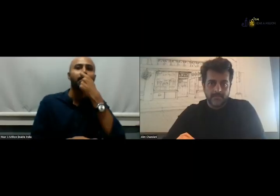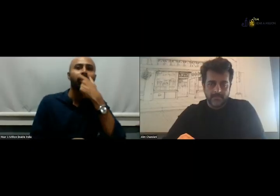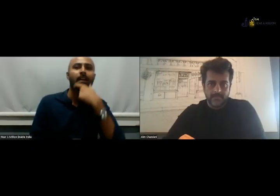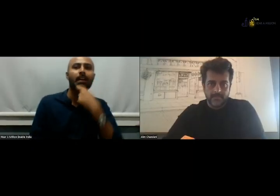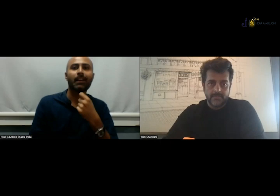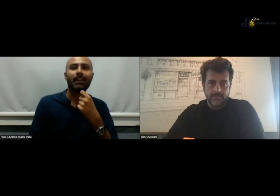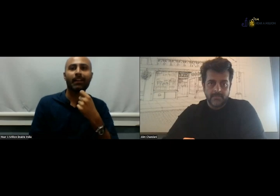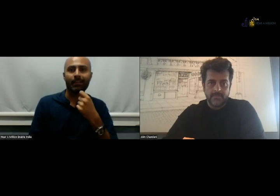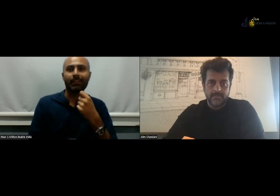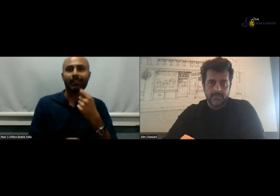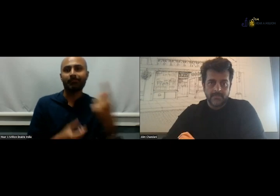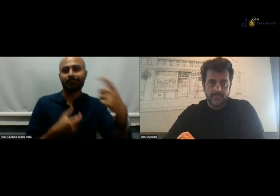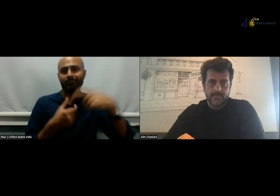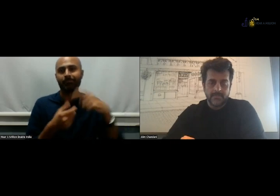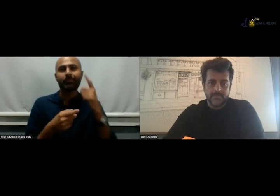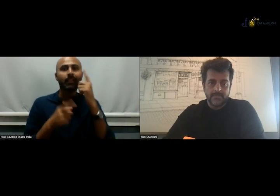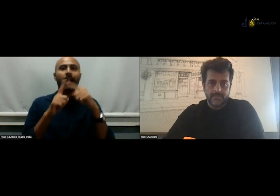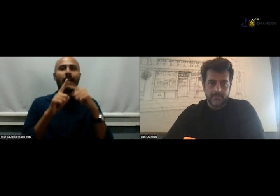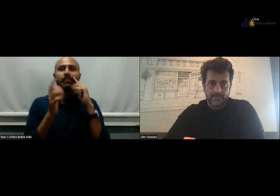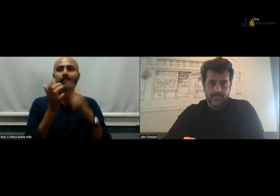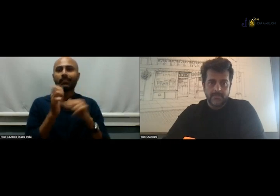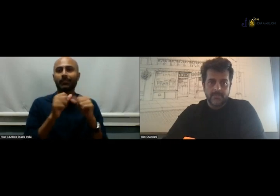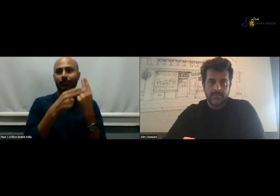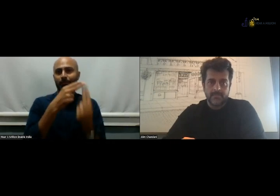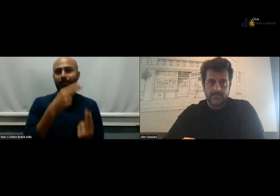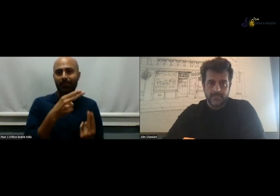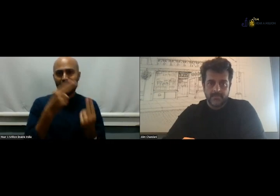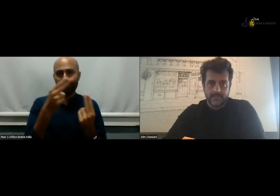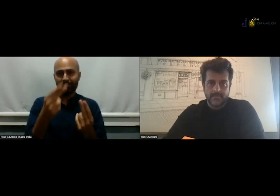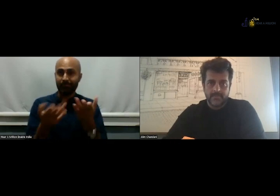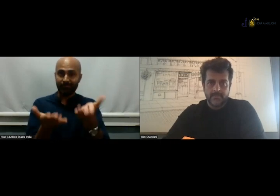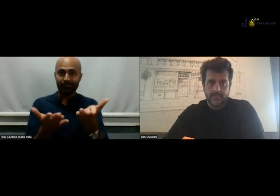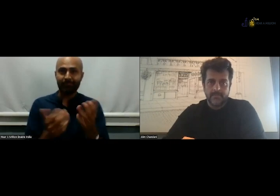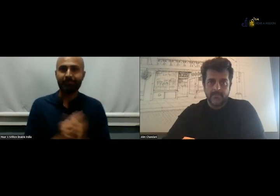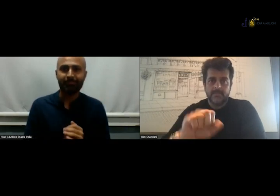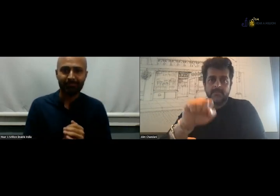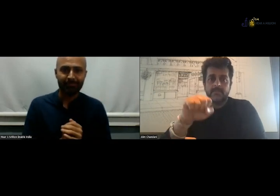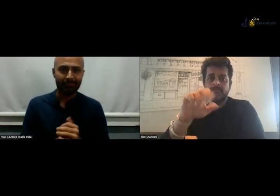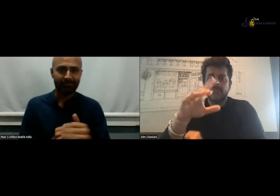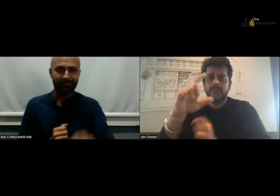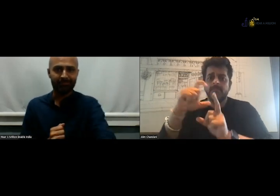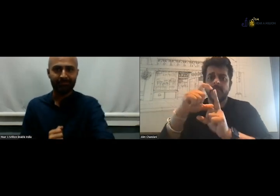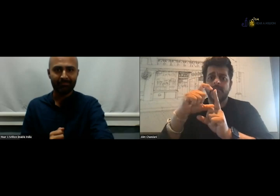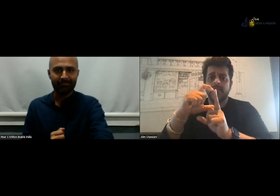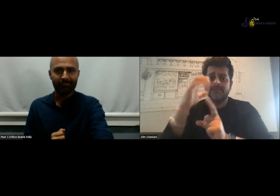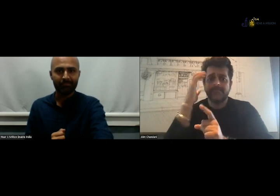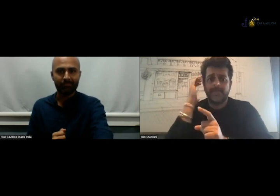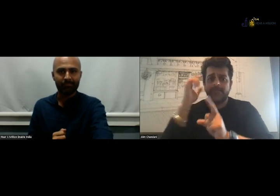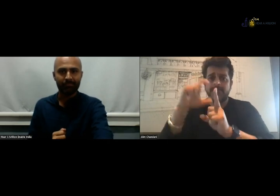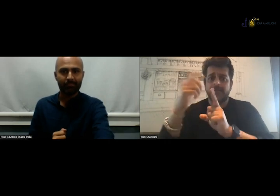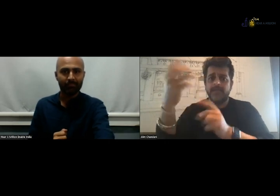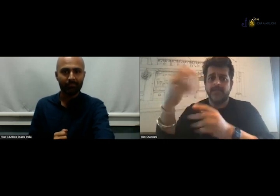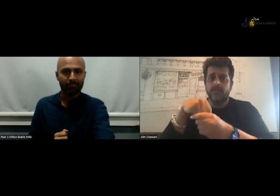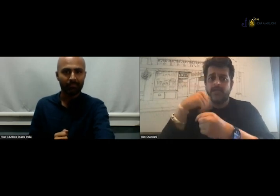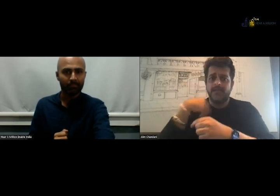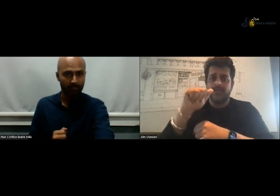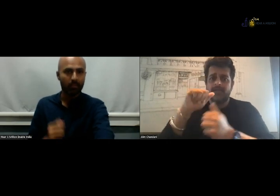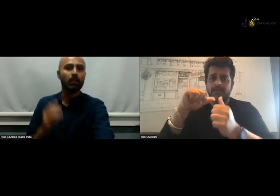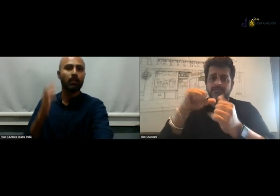So Dr. Alim will be sharing her message on Tina's behalf.